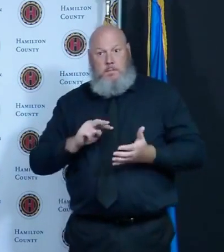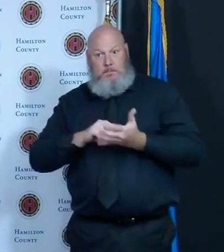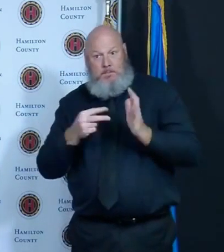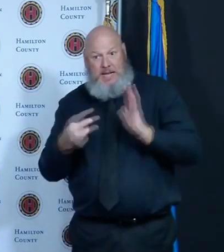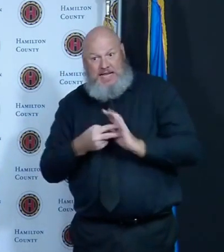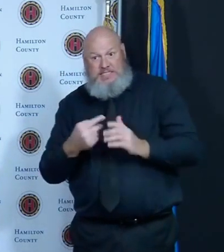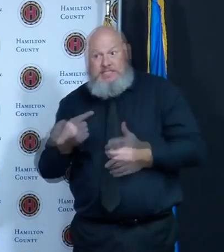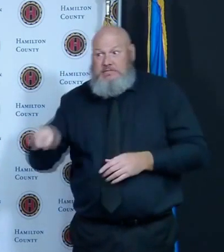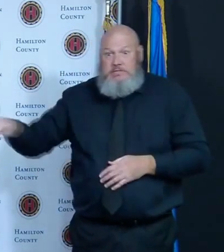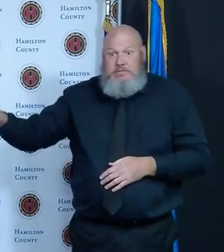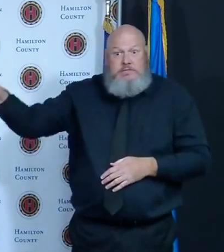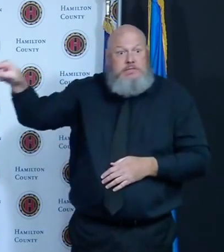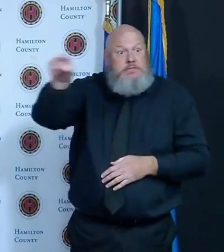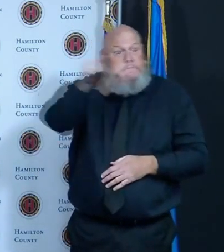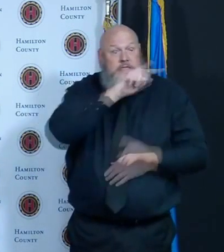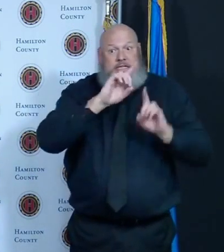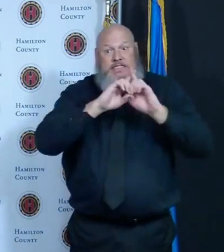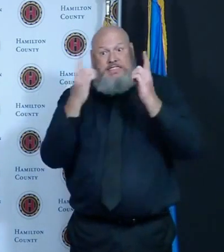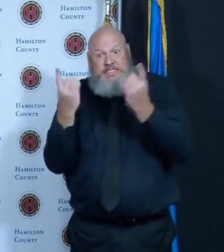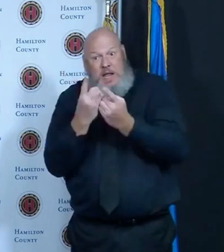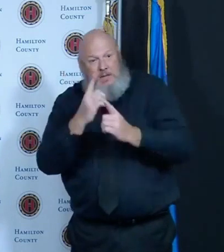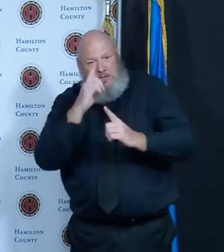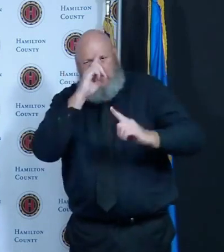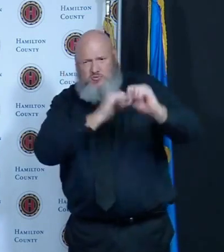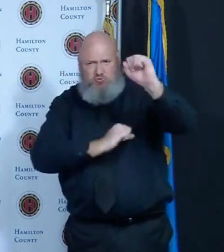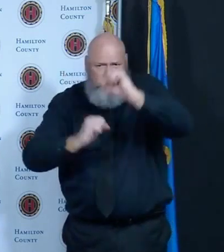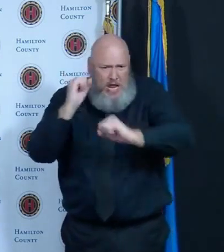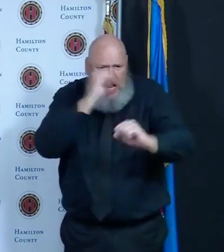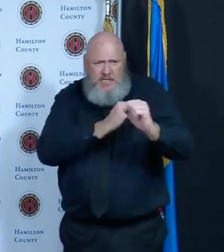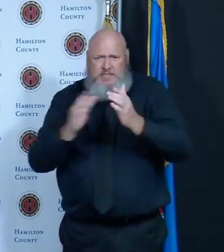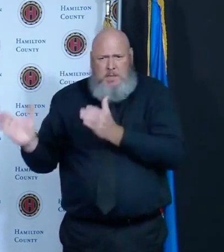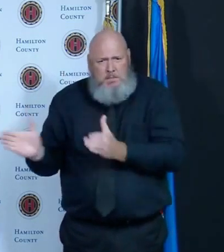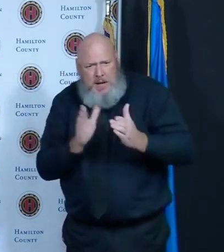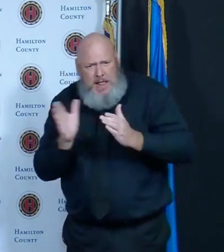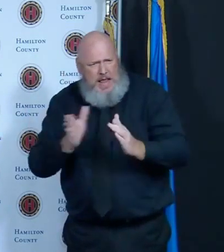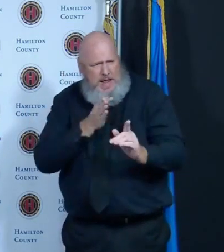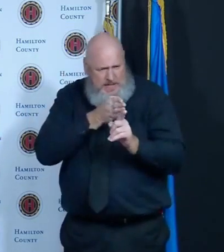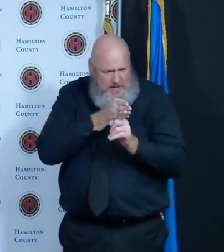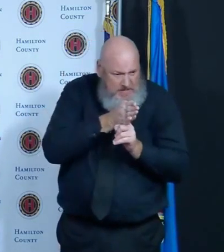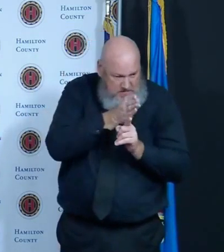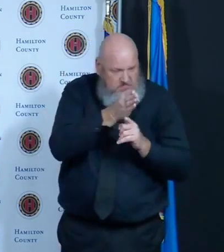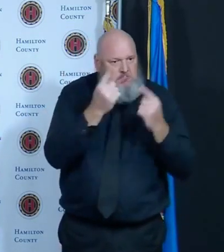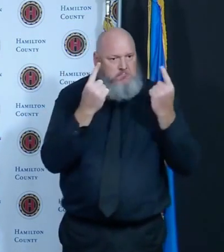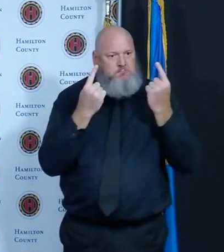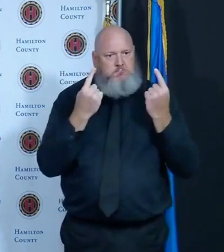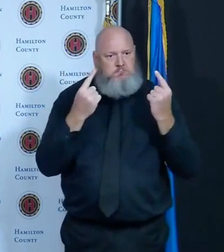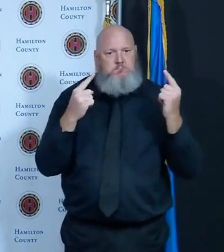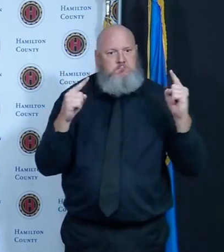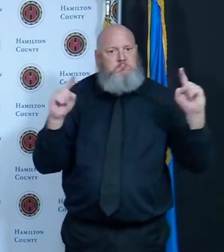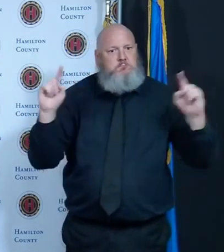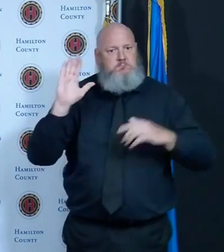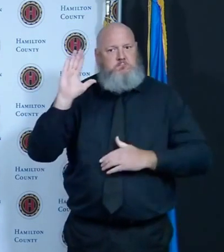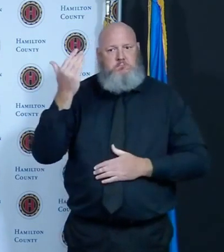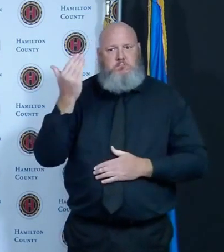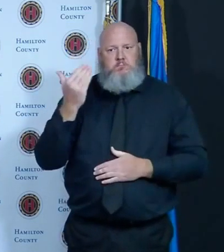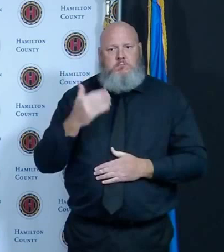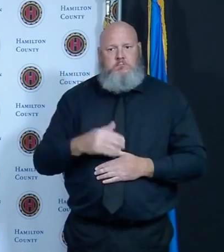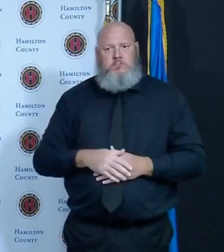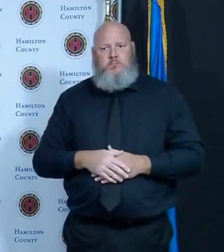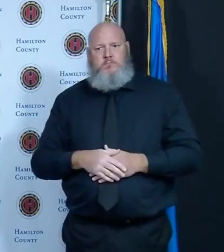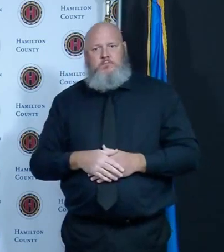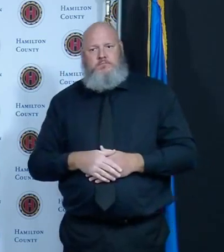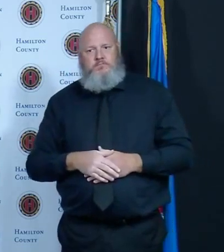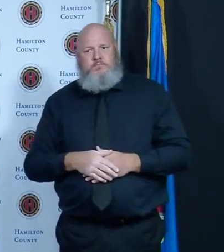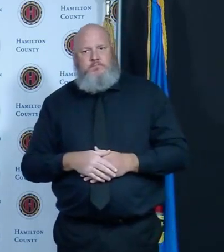this. We've asked for information from the folks closest to their employees, and so we're going to start to employ some